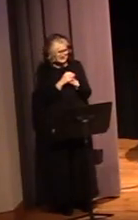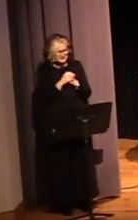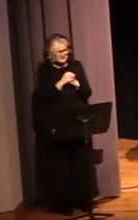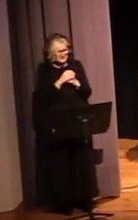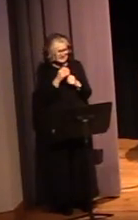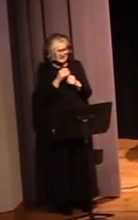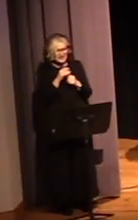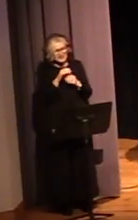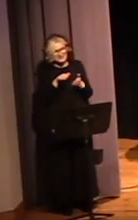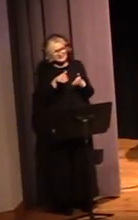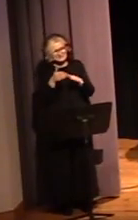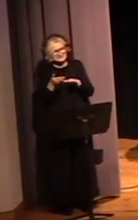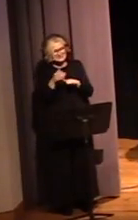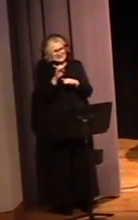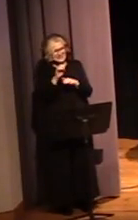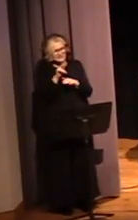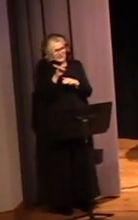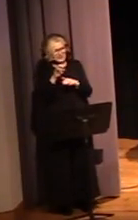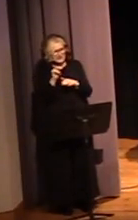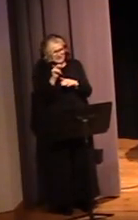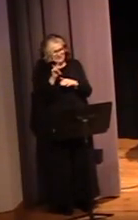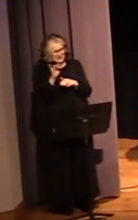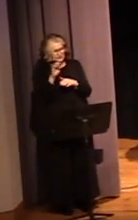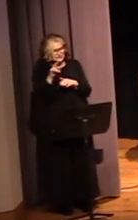And the late Evelyn Nicholson.